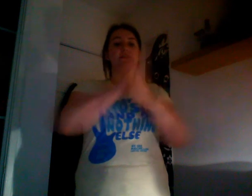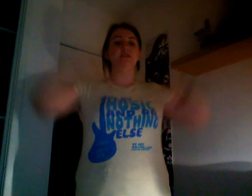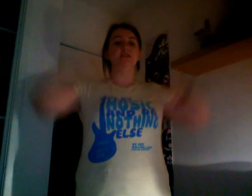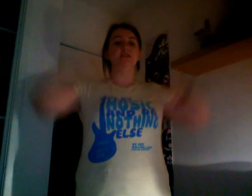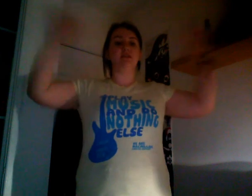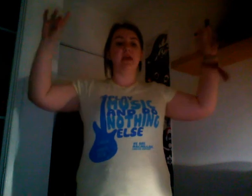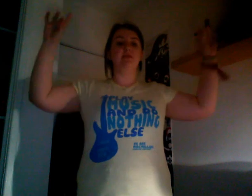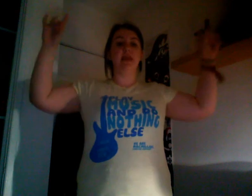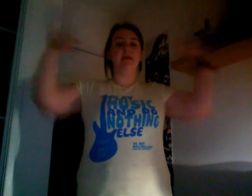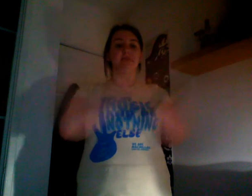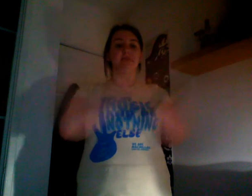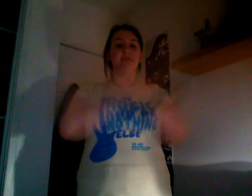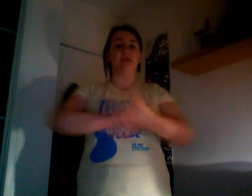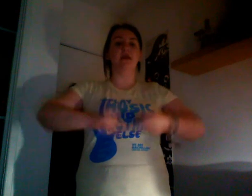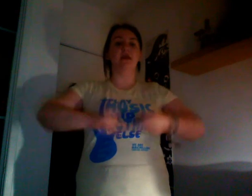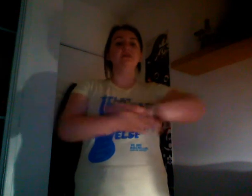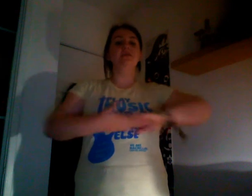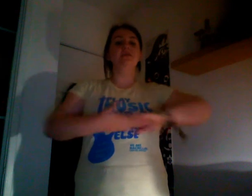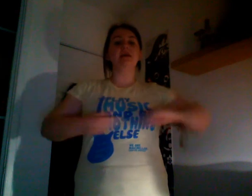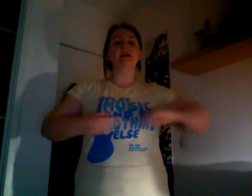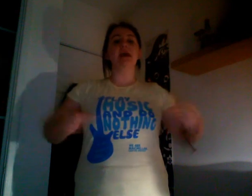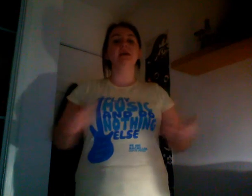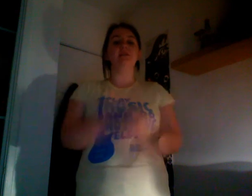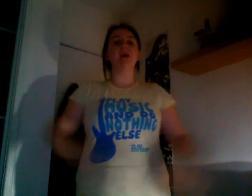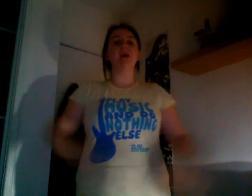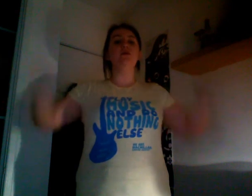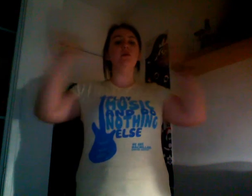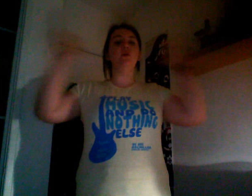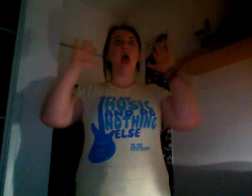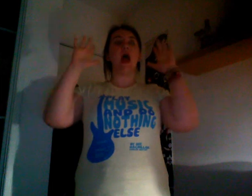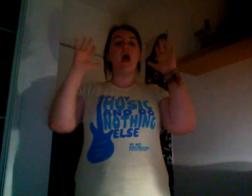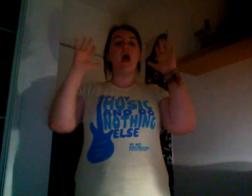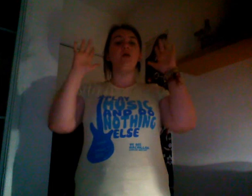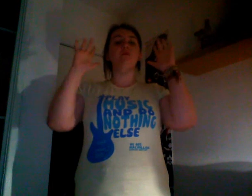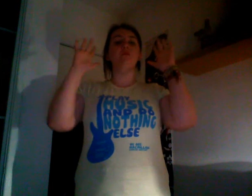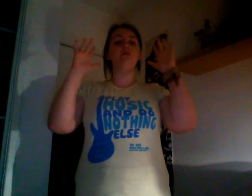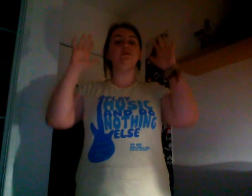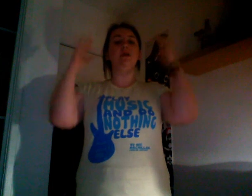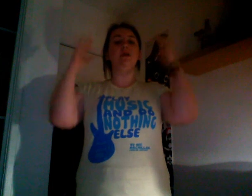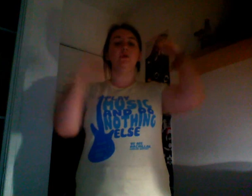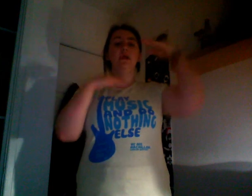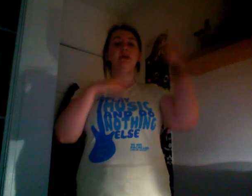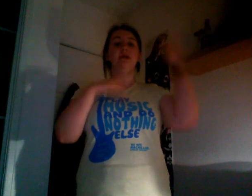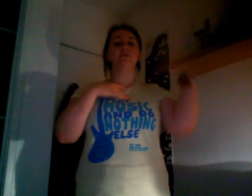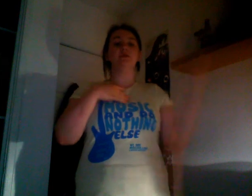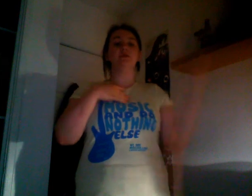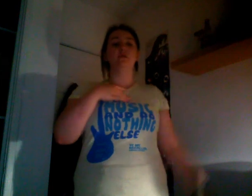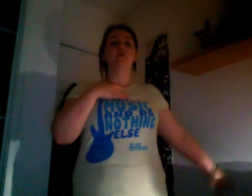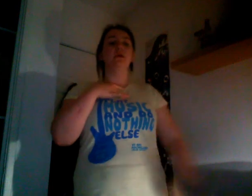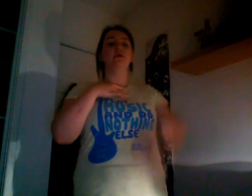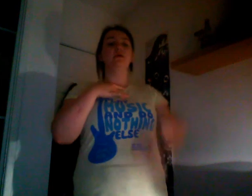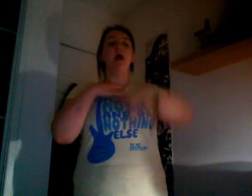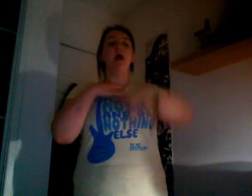it's just there's nothing left here Just I ain't turn around, I know we're lost but soon we'll